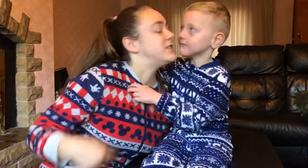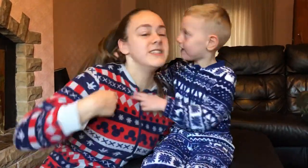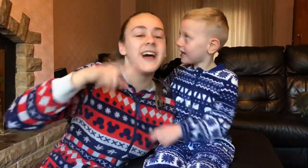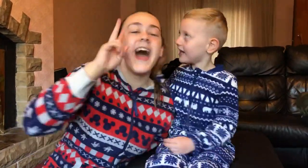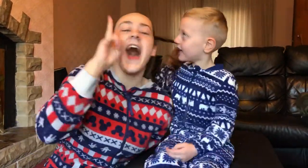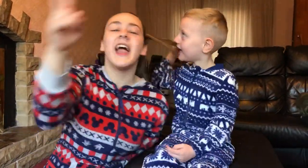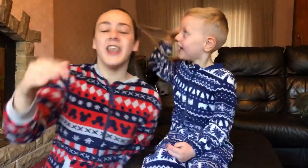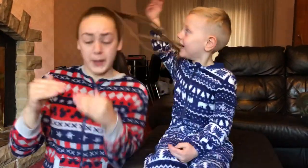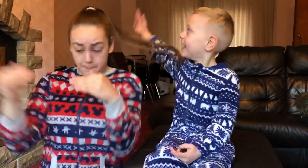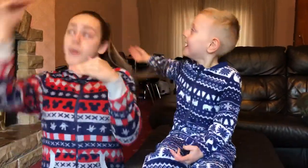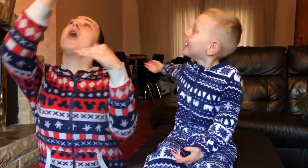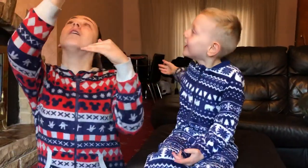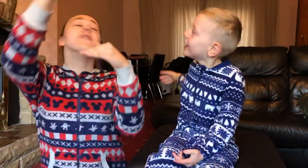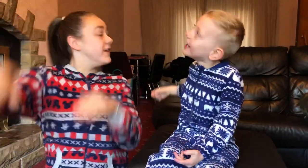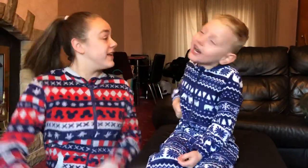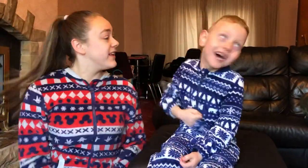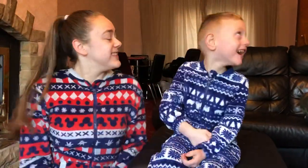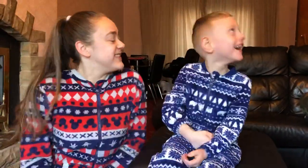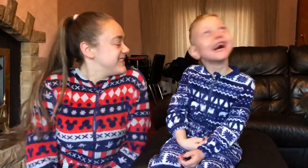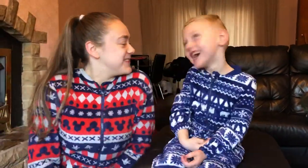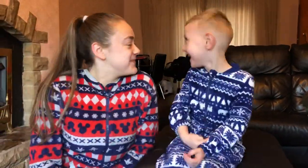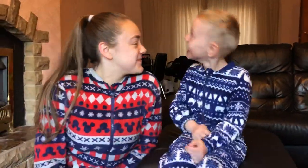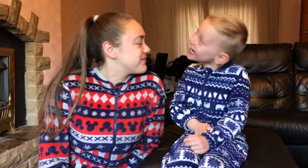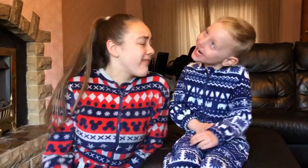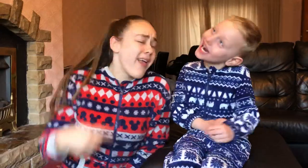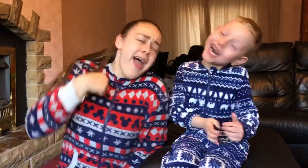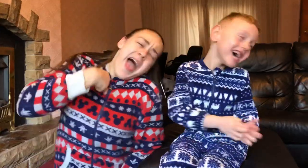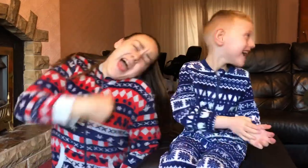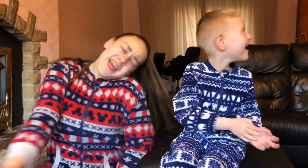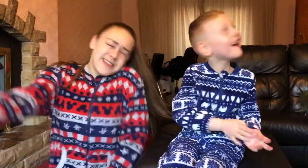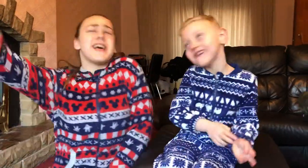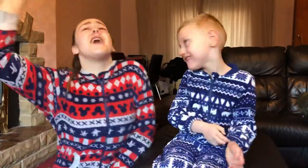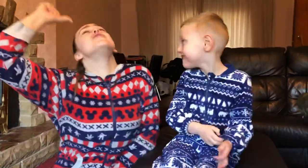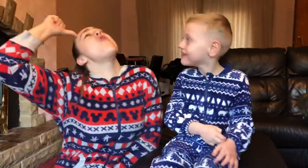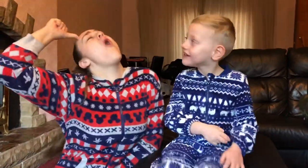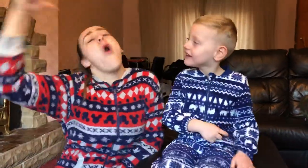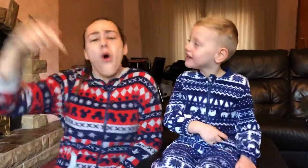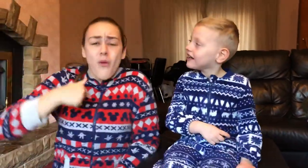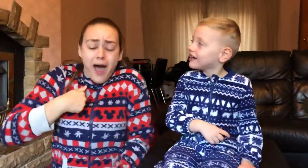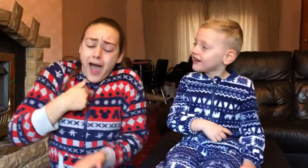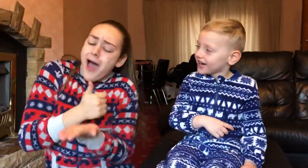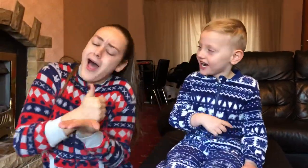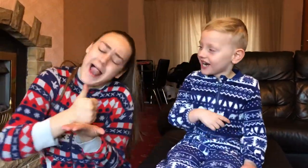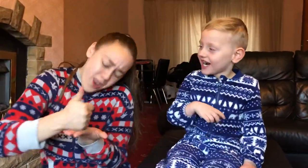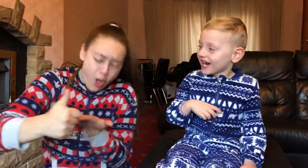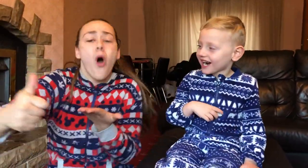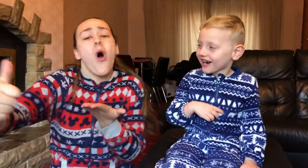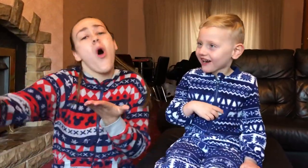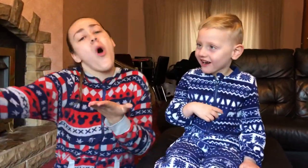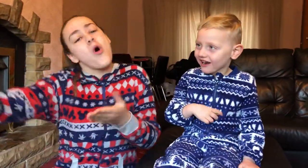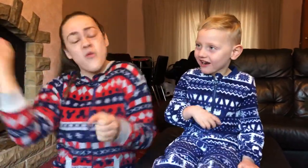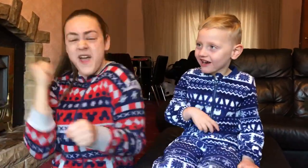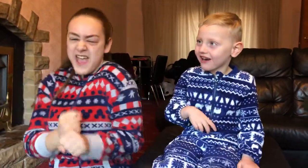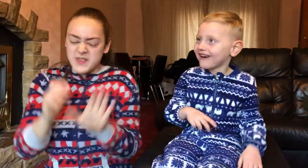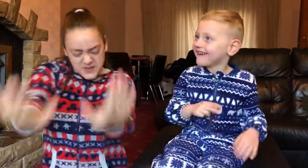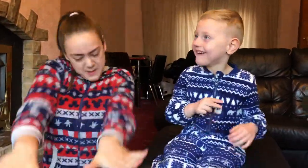I look above And I know I'll always be